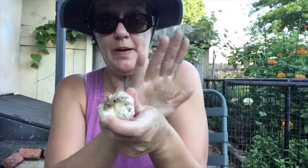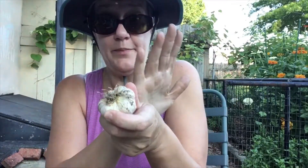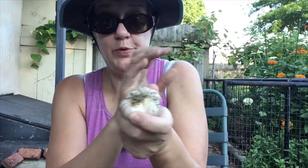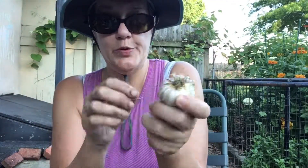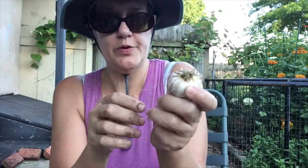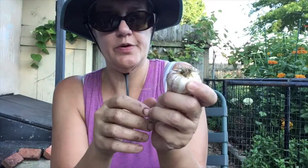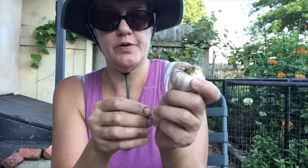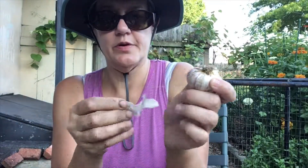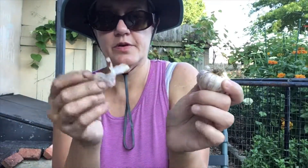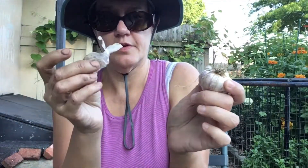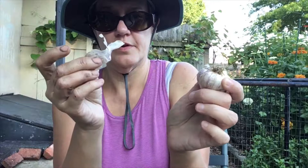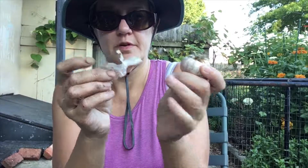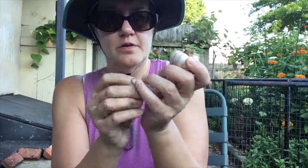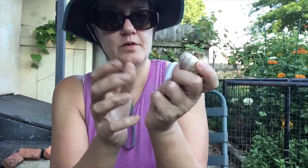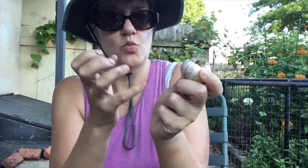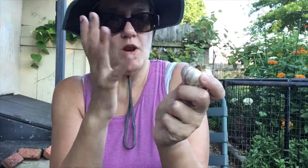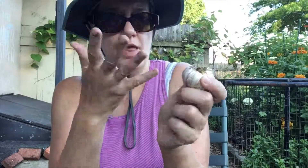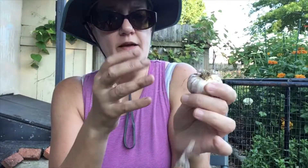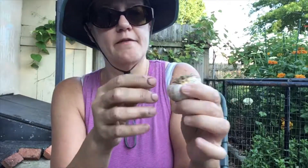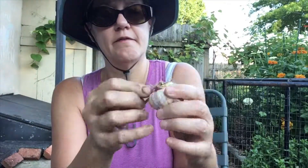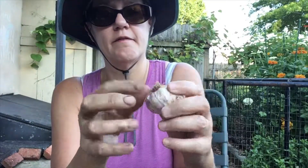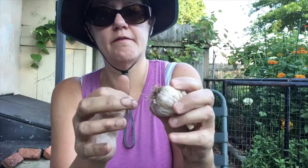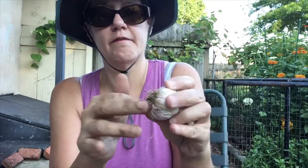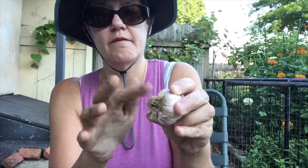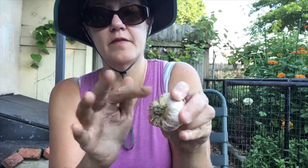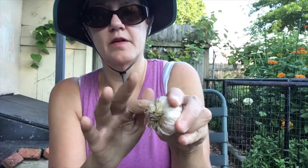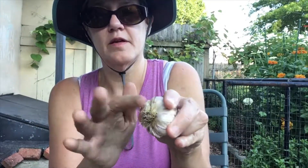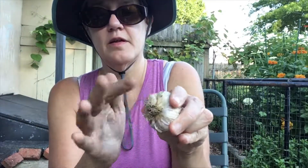sure I leave the paper intact on the garlic.